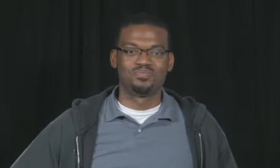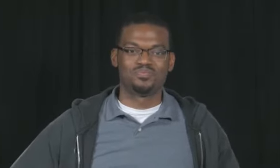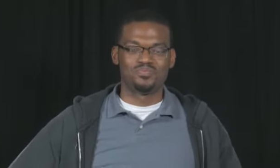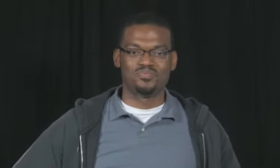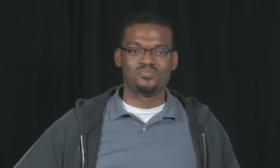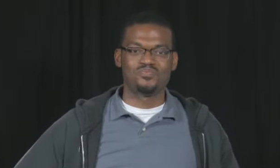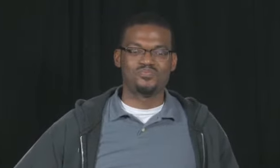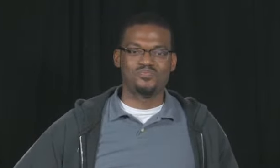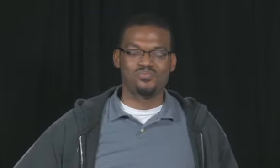And